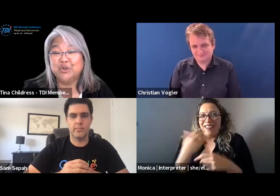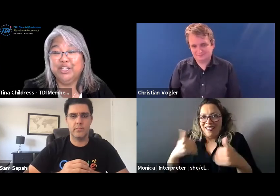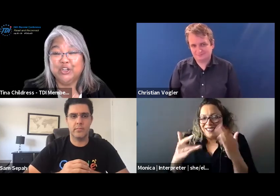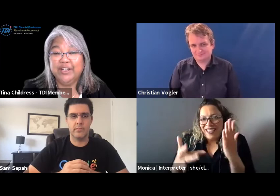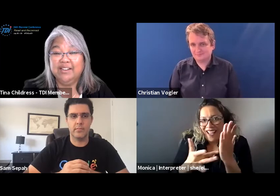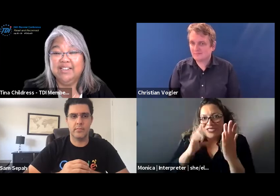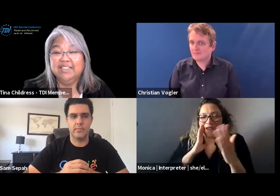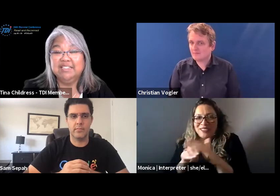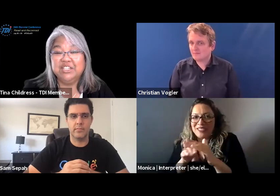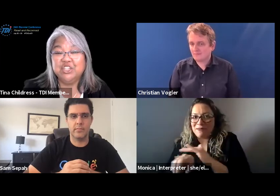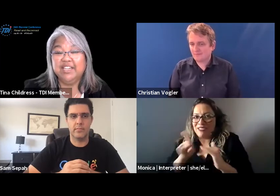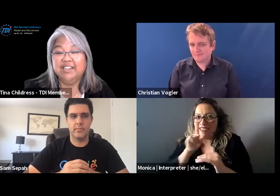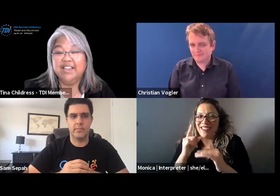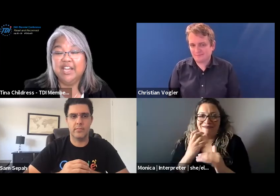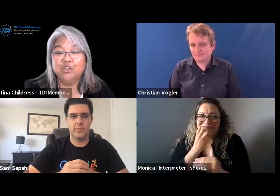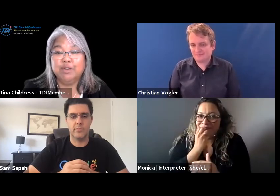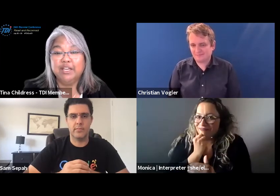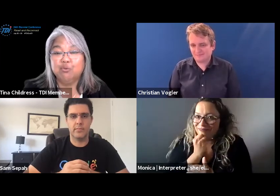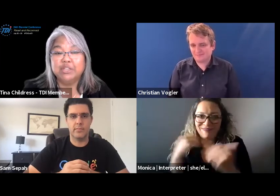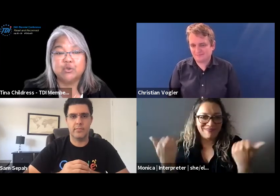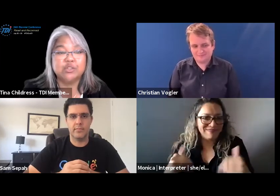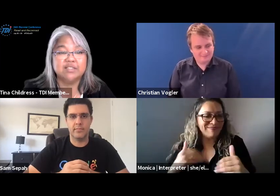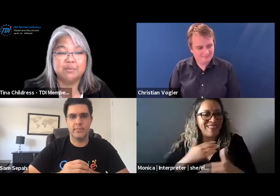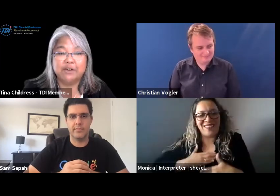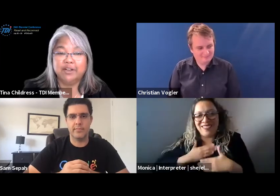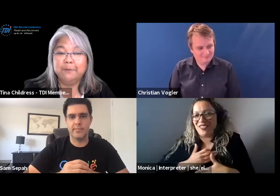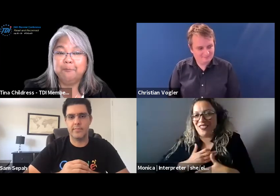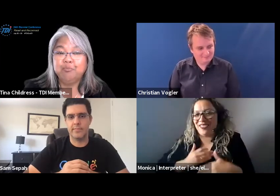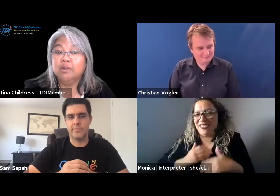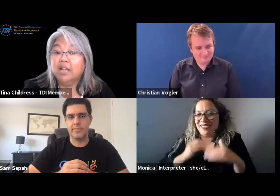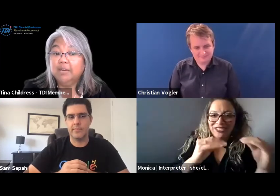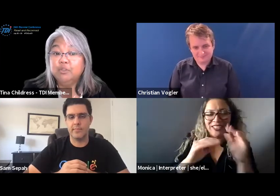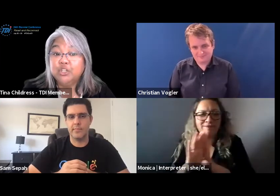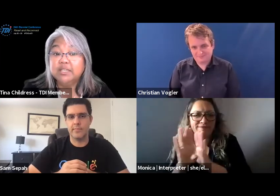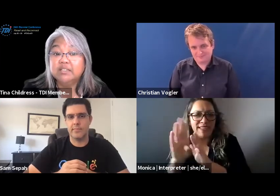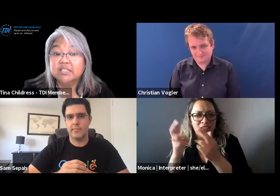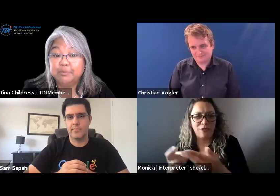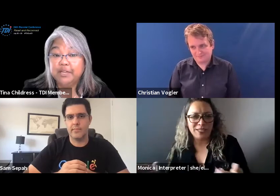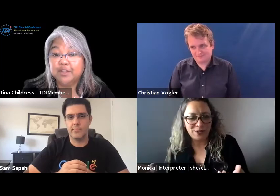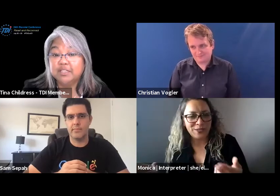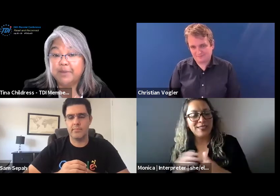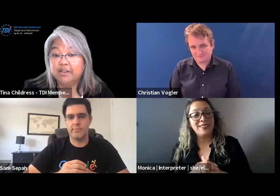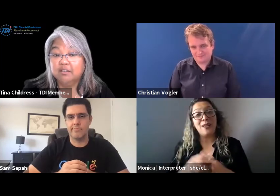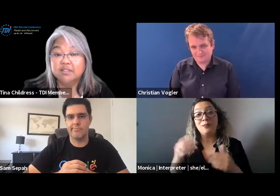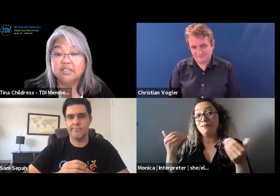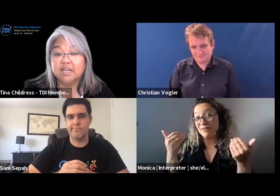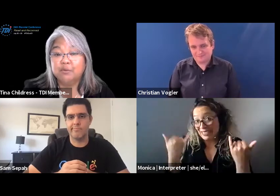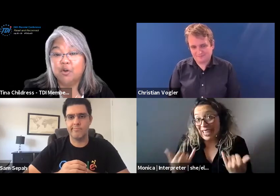enjoy learning, teaching, and creating resources about it. I'm choosing to speak for this panel since I'm going